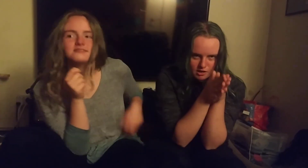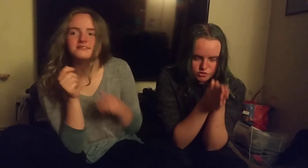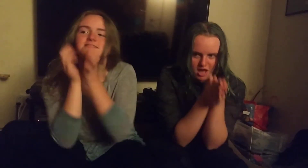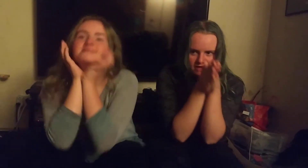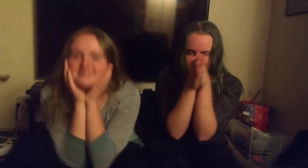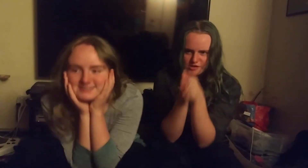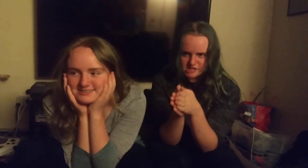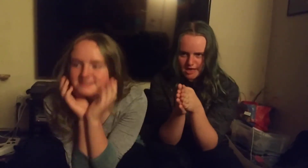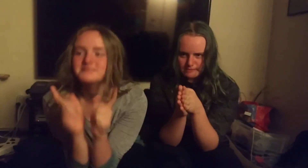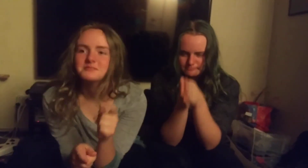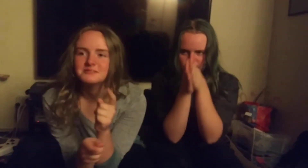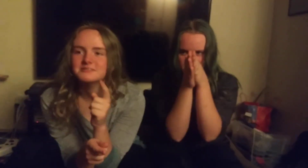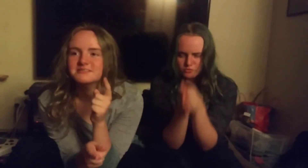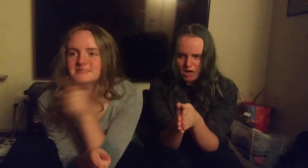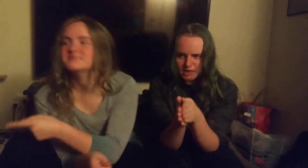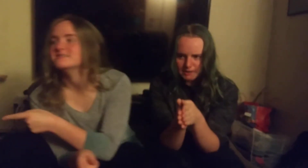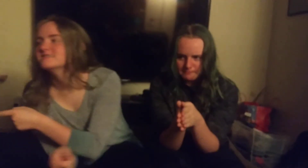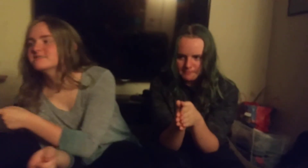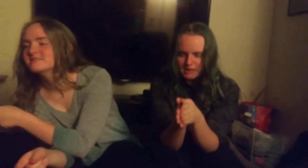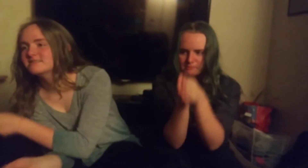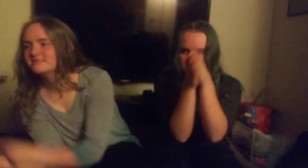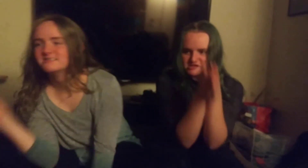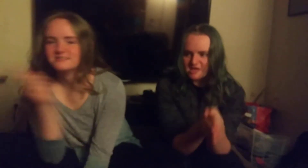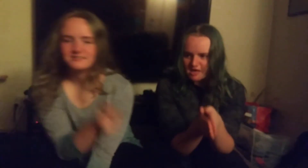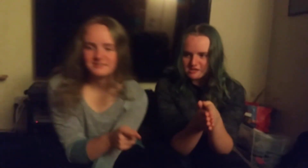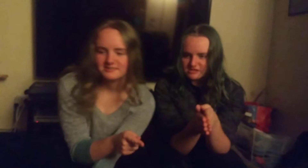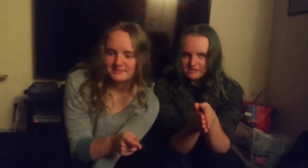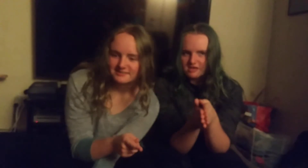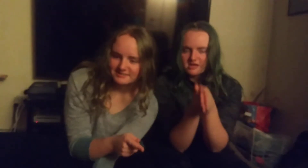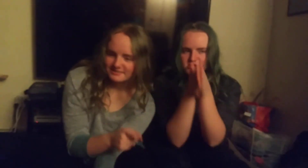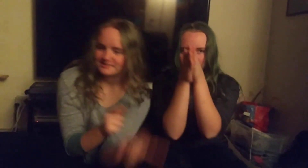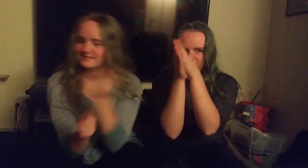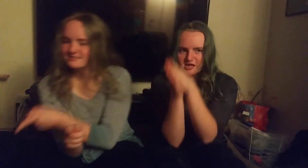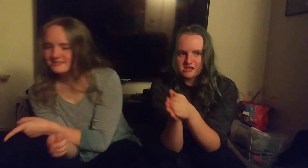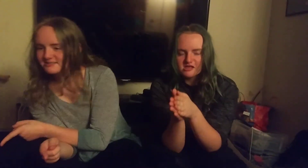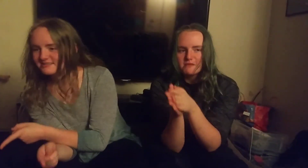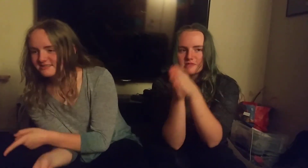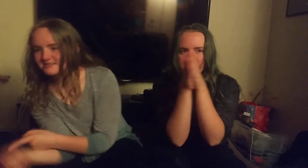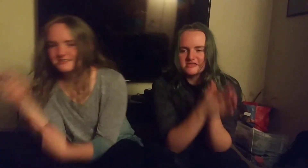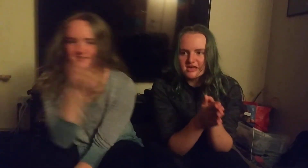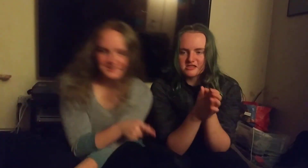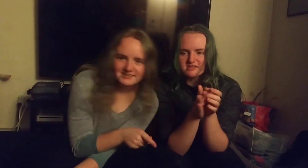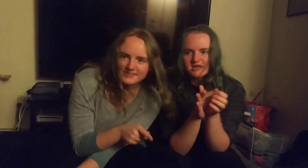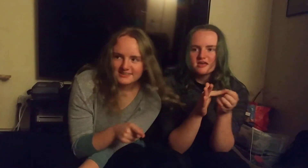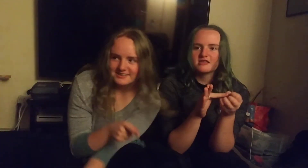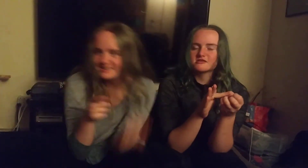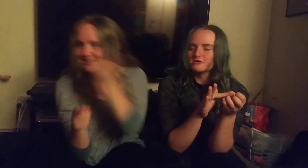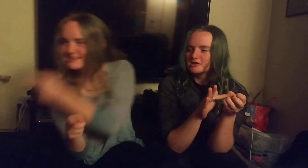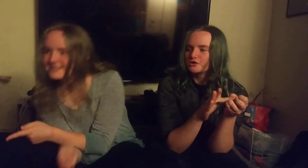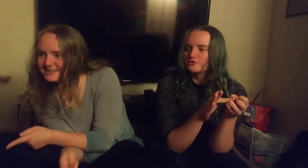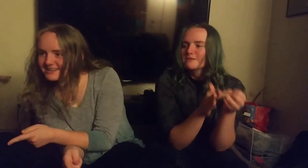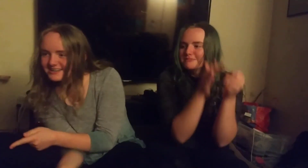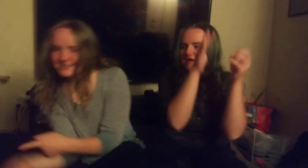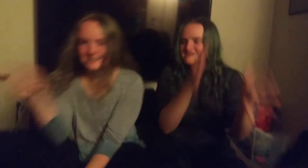12 plus 8 is 20. Plus 6 is 26. Plus 6 is 32. Plus 6